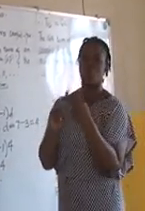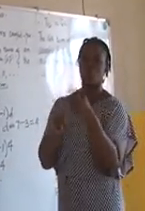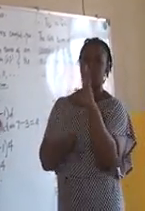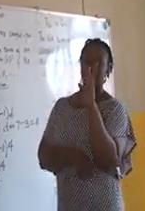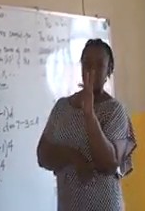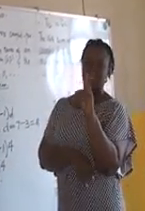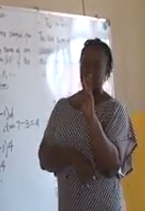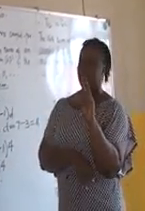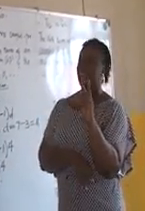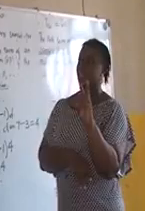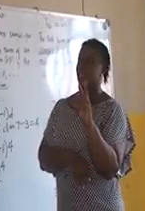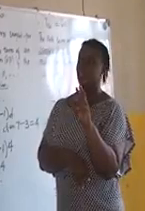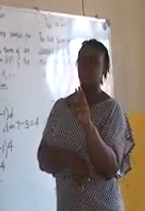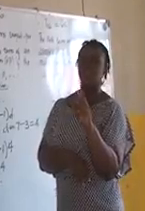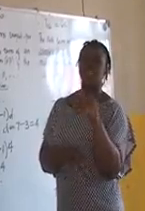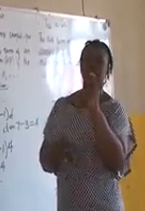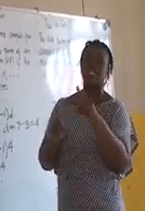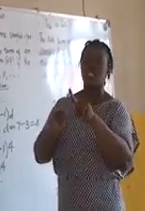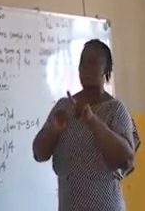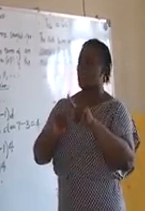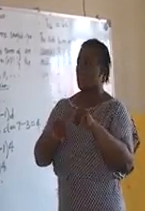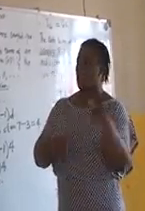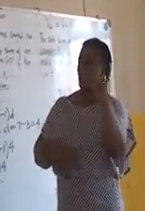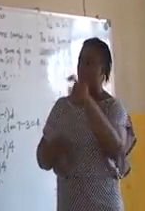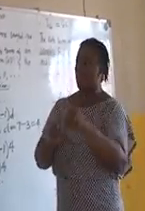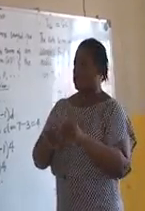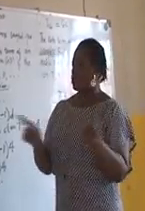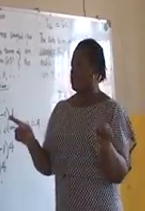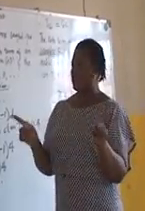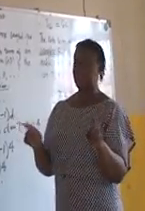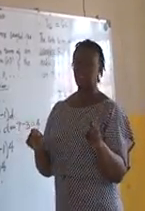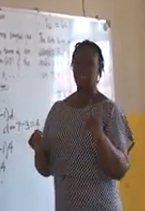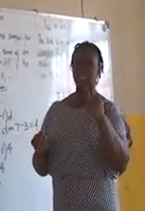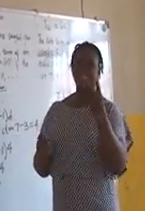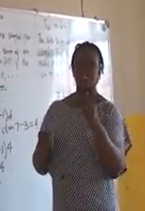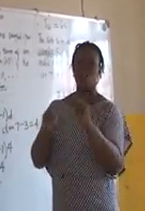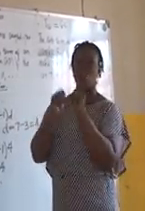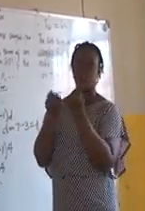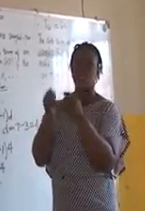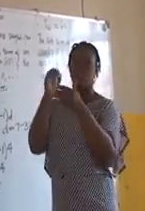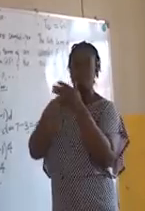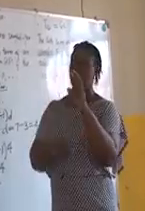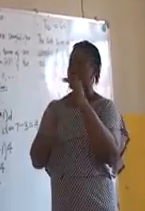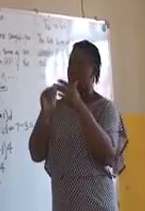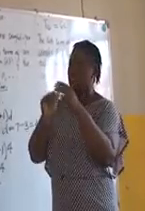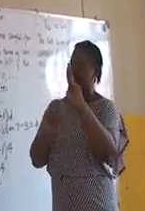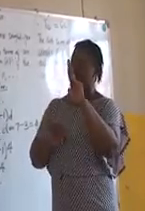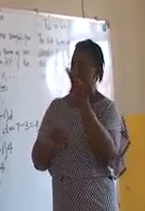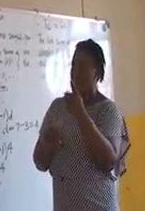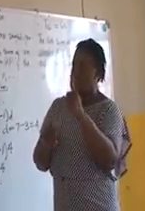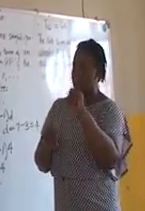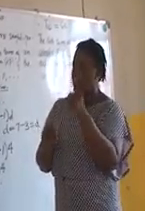then D is the common difference, second term minus the first term, which gives us